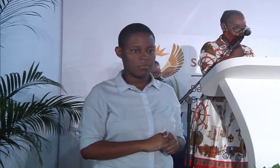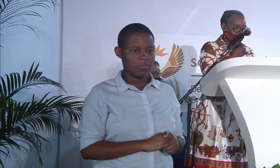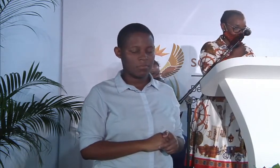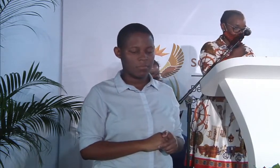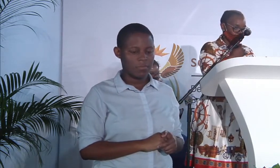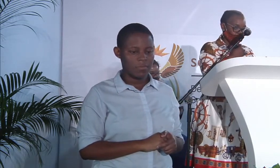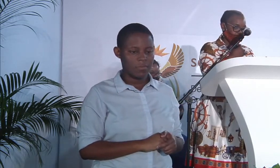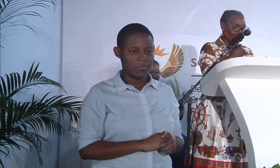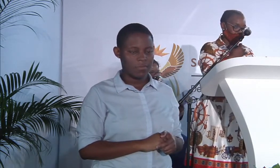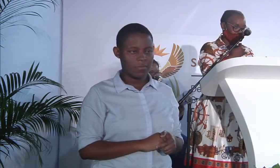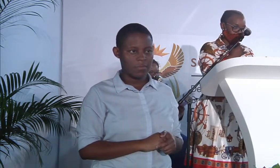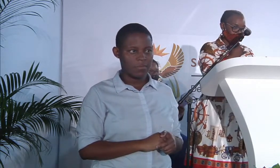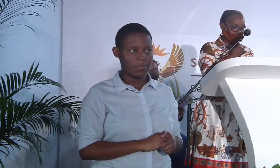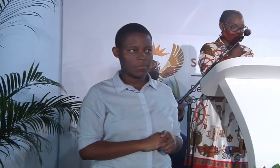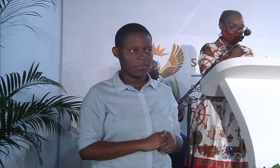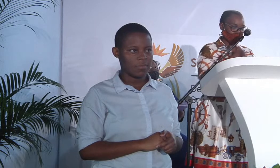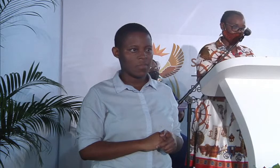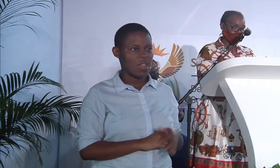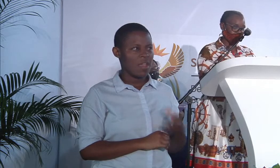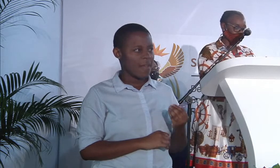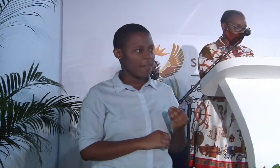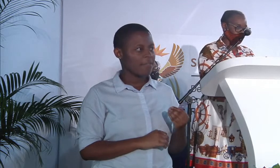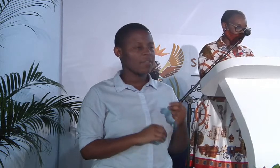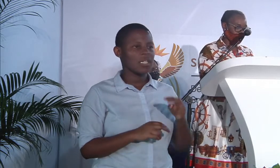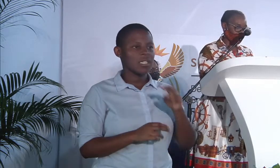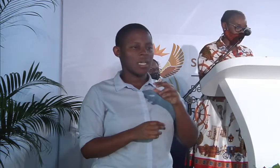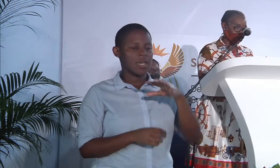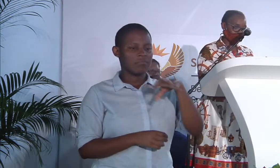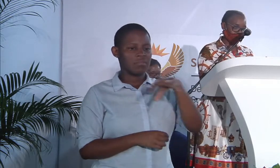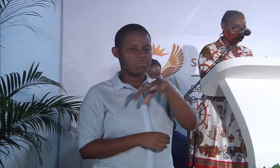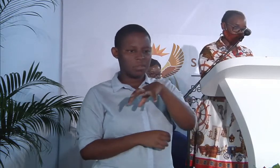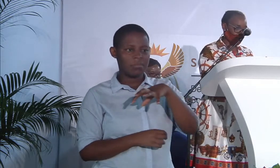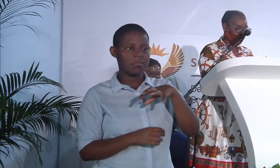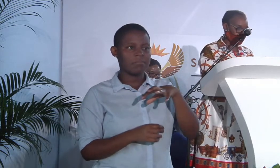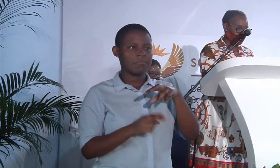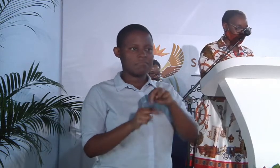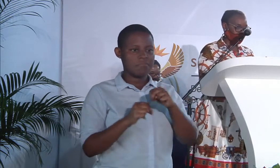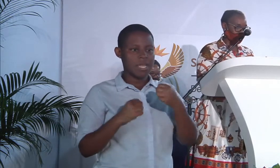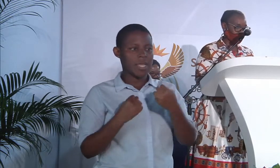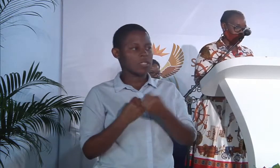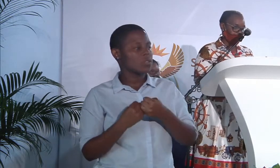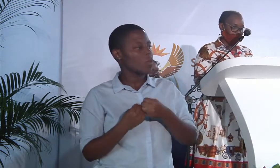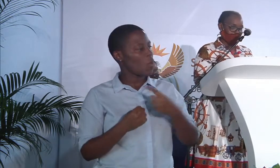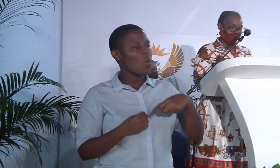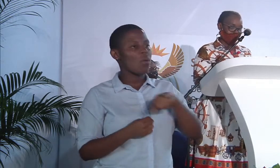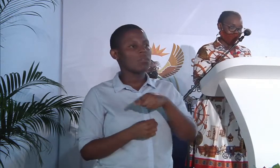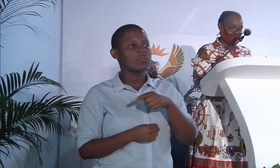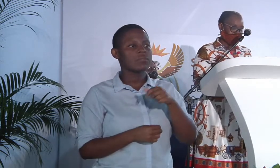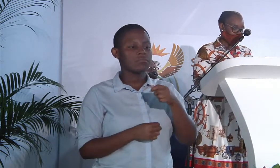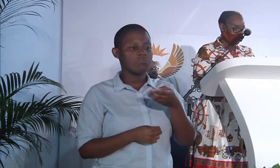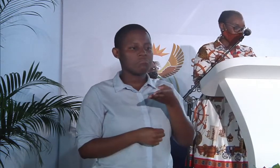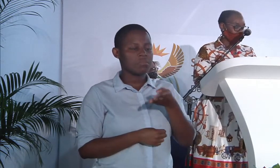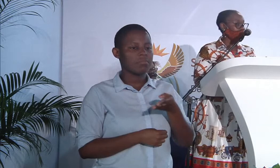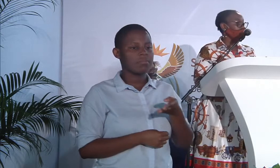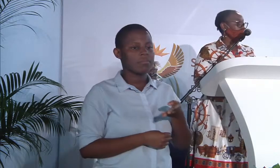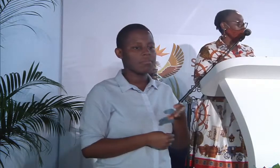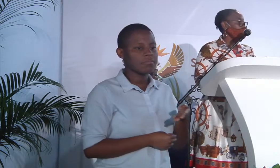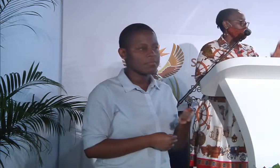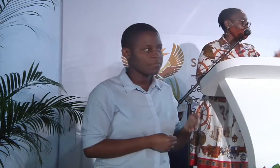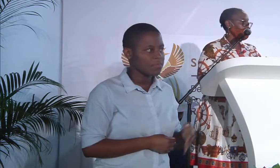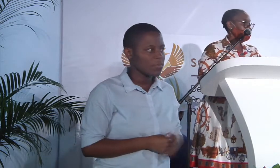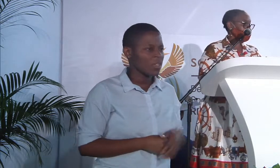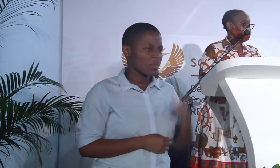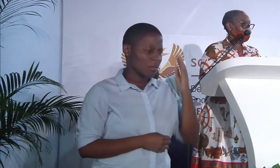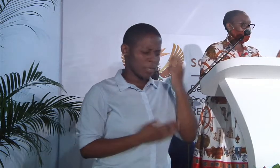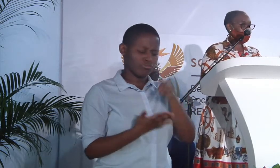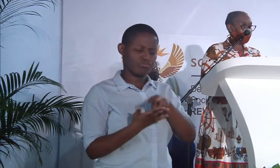Senior government officials, national, provincial, municipality, and all agencies. That is the list that I've received as far as